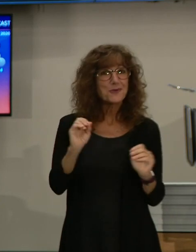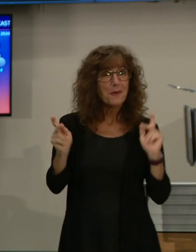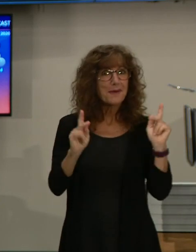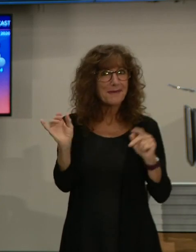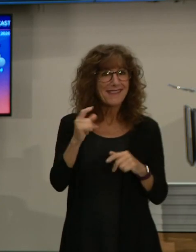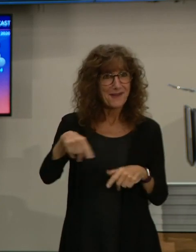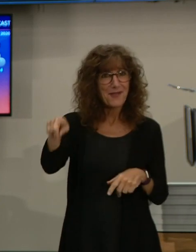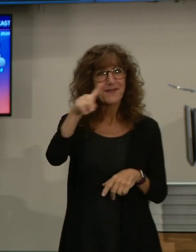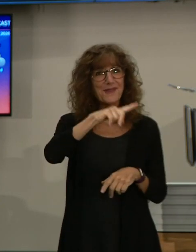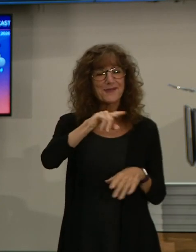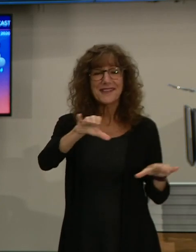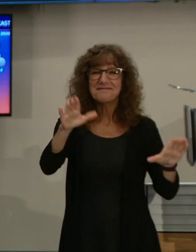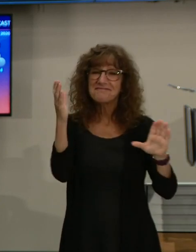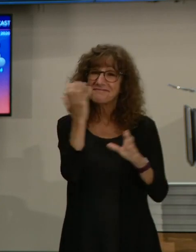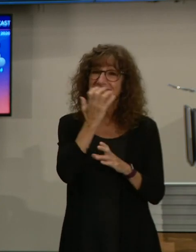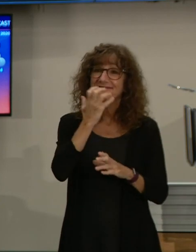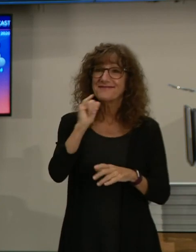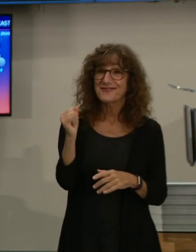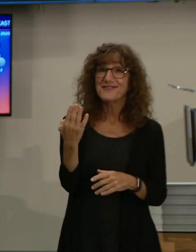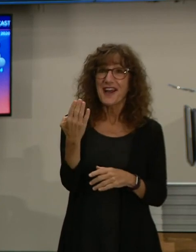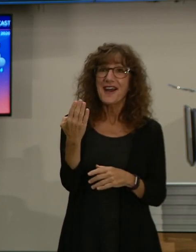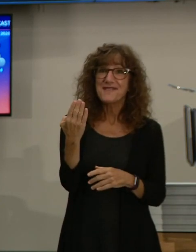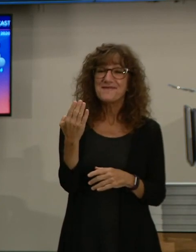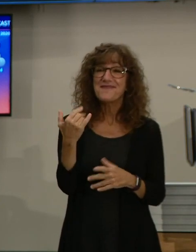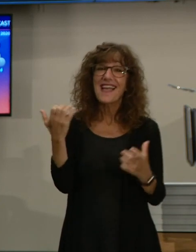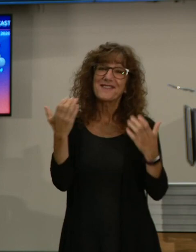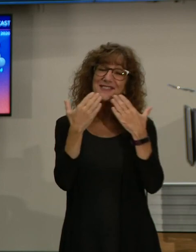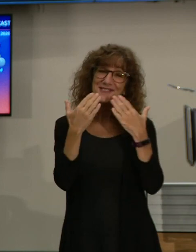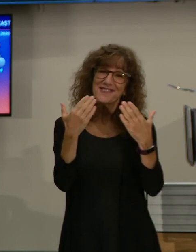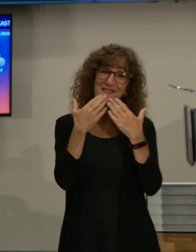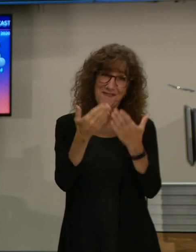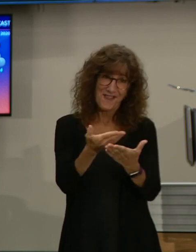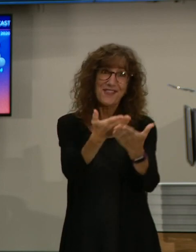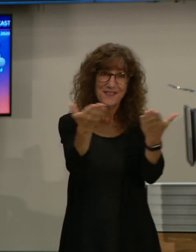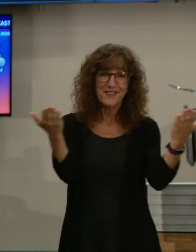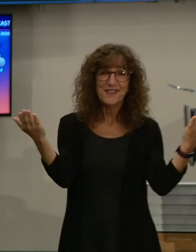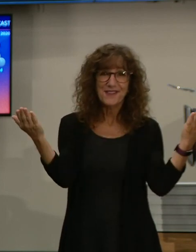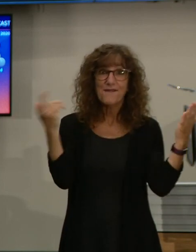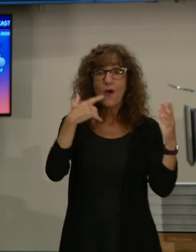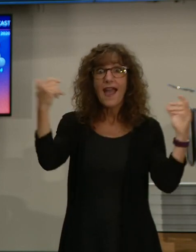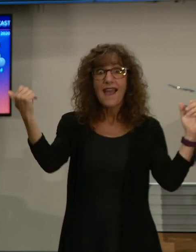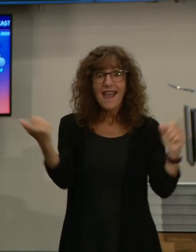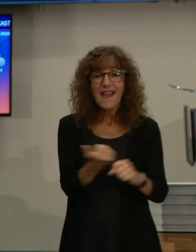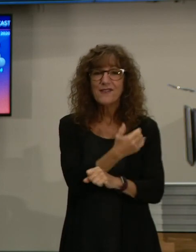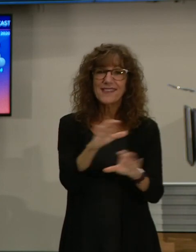amazing job just in every way, and I want to thank all of you for